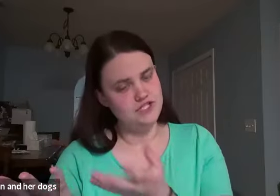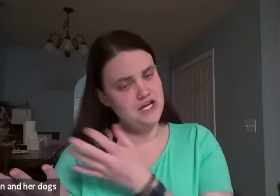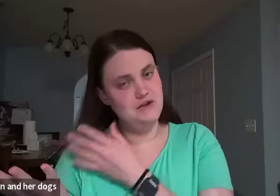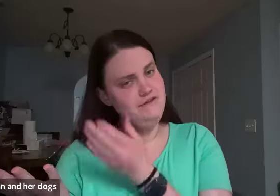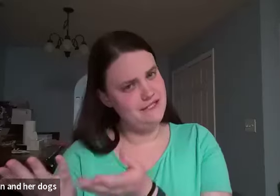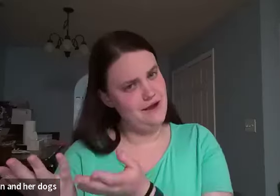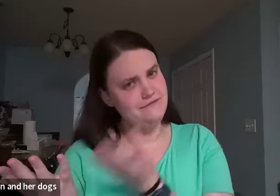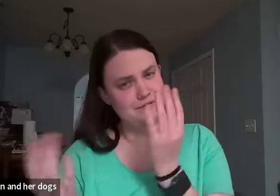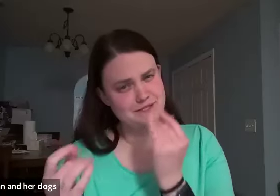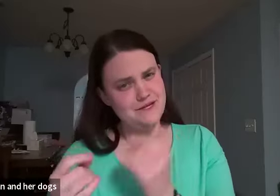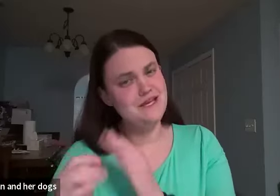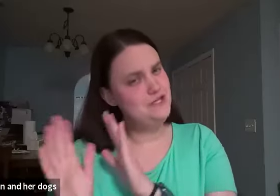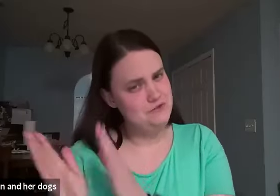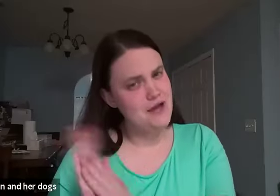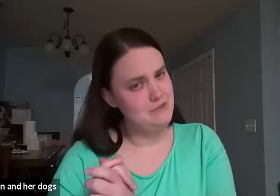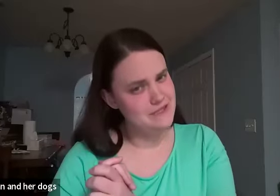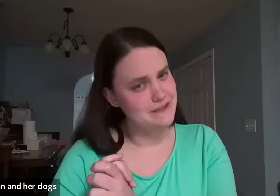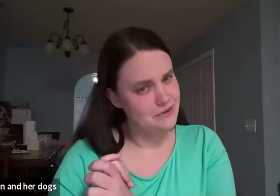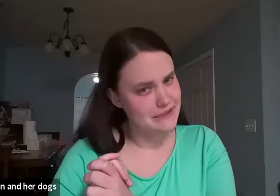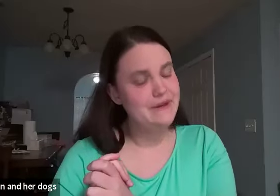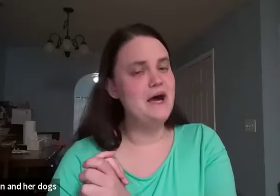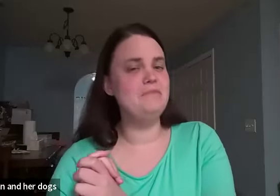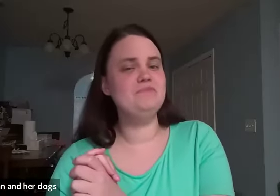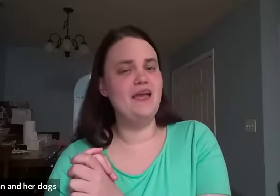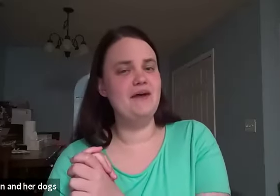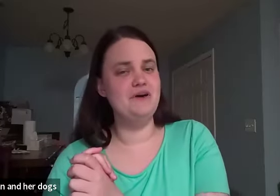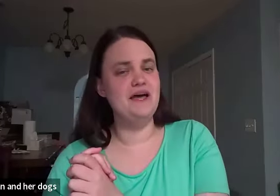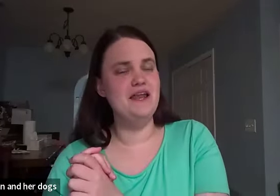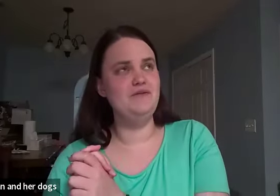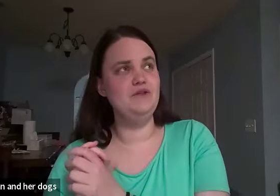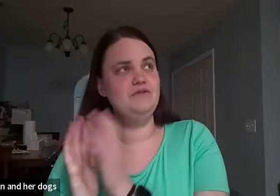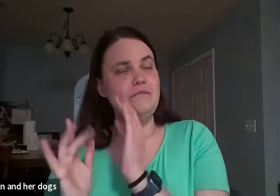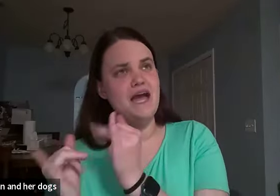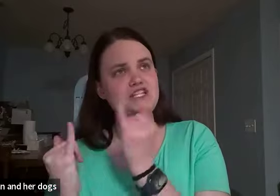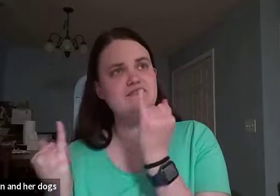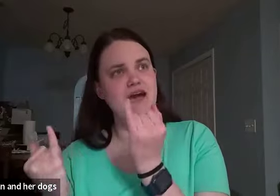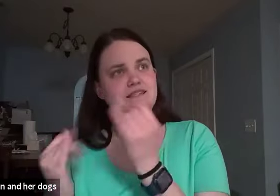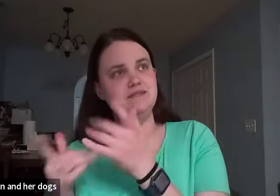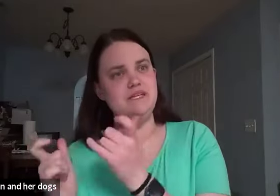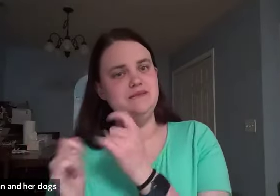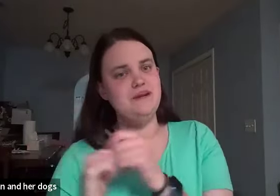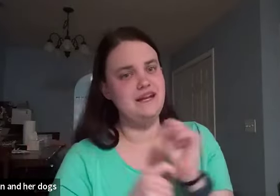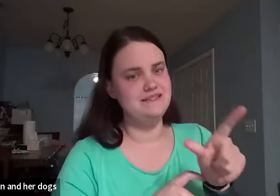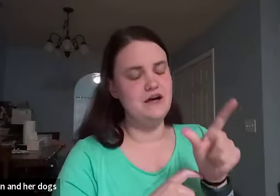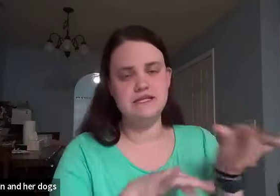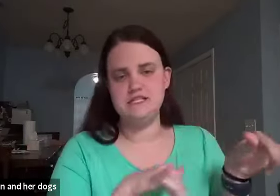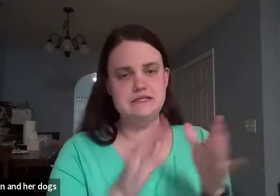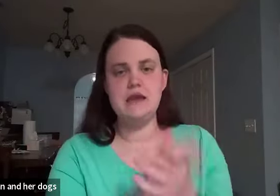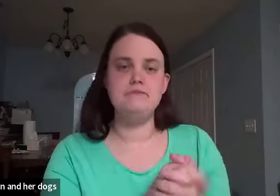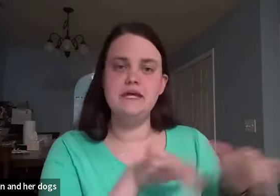which I know you haven't gotten a full experience, you probably will at some point. But imagine that speed, but in ASL, it's the same. It